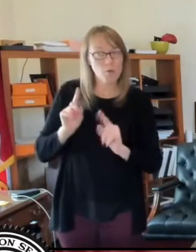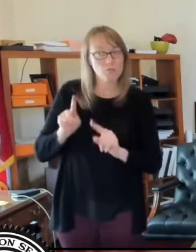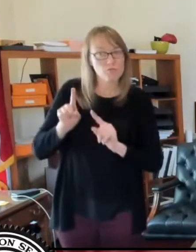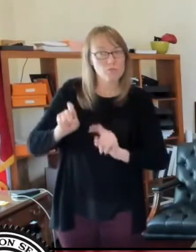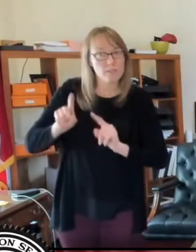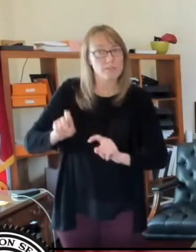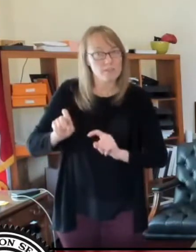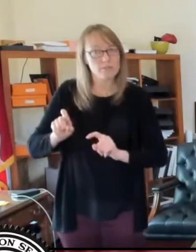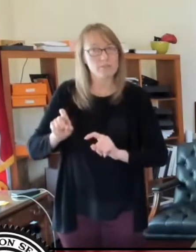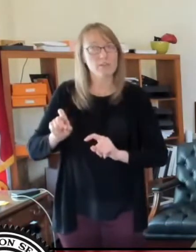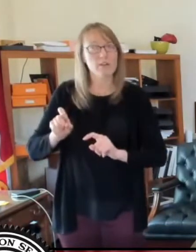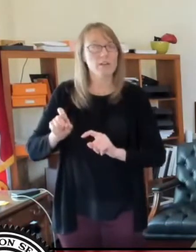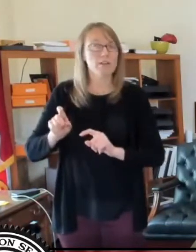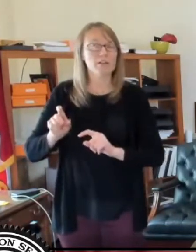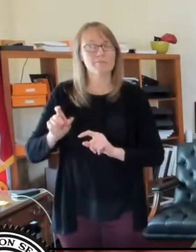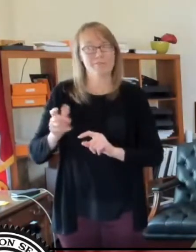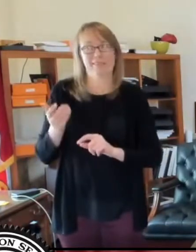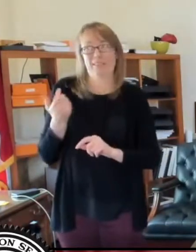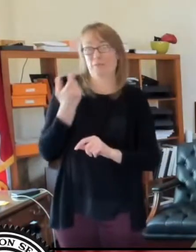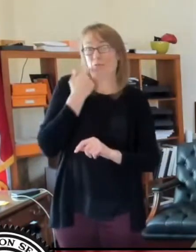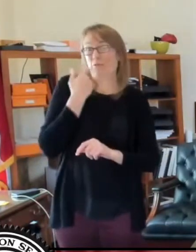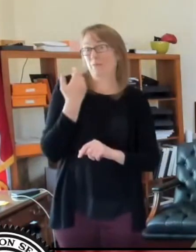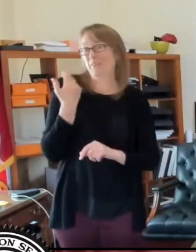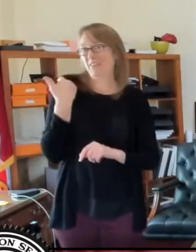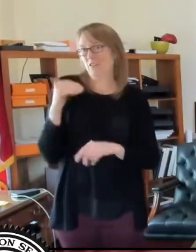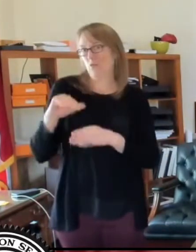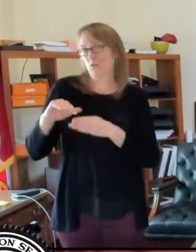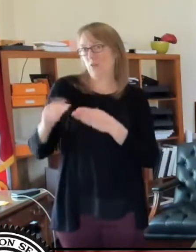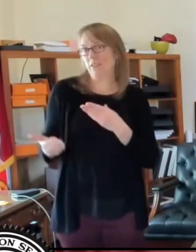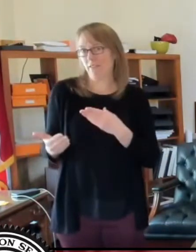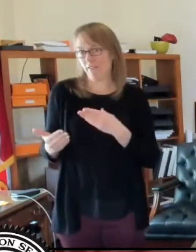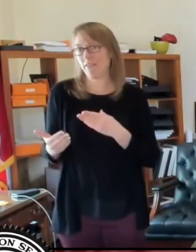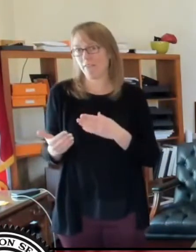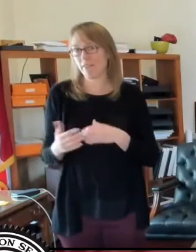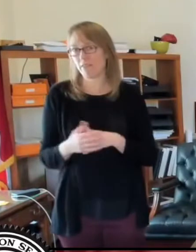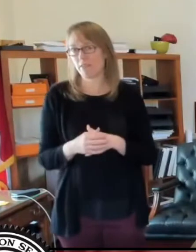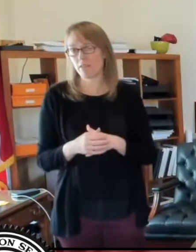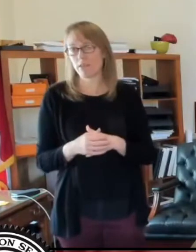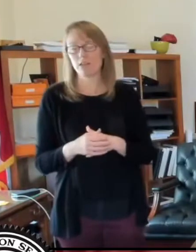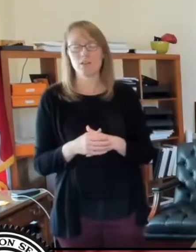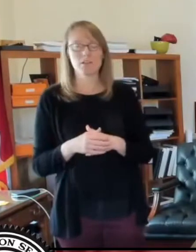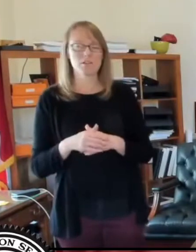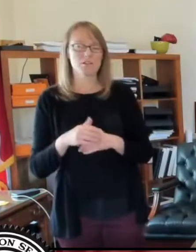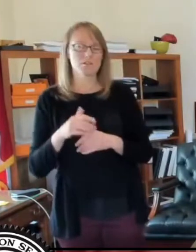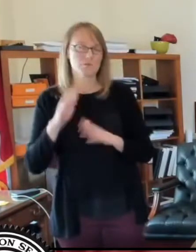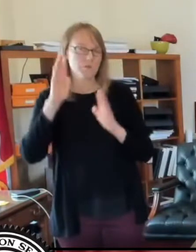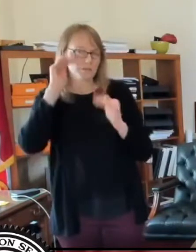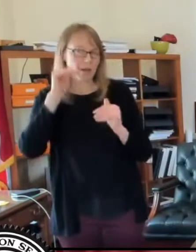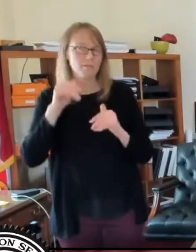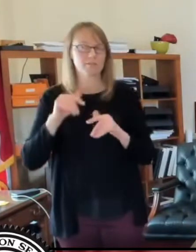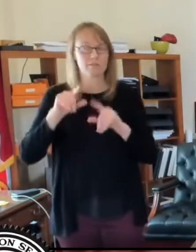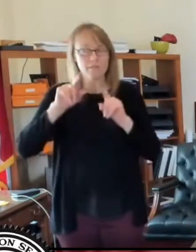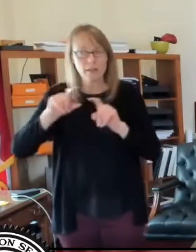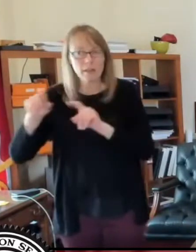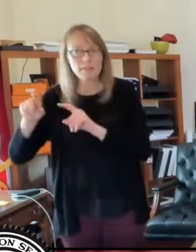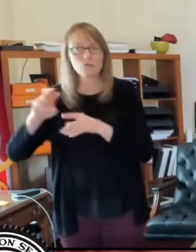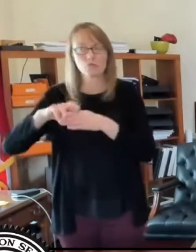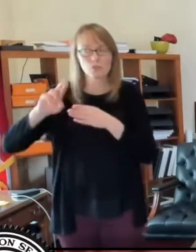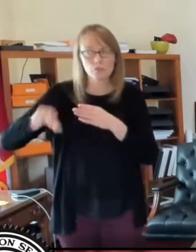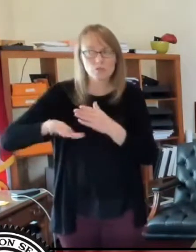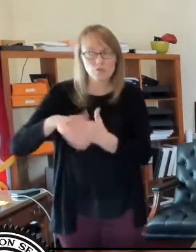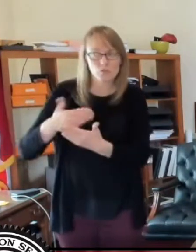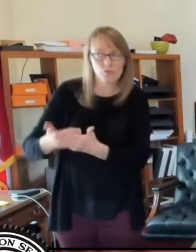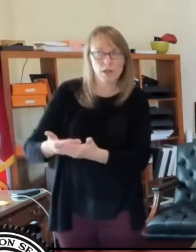tests that were, say, over this past weekend. We expect those results to be coming in here shortly.